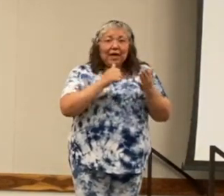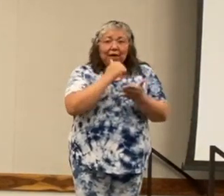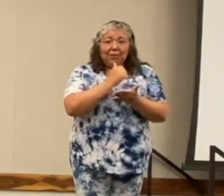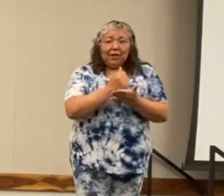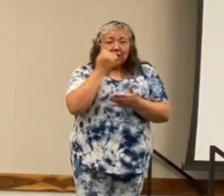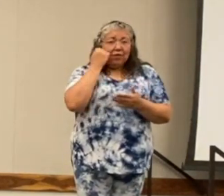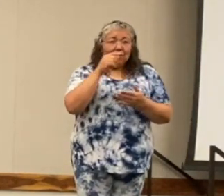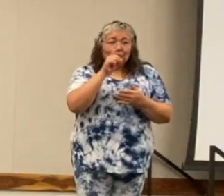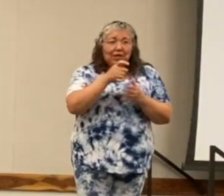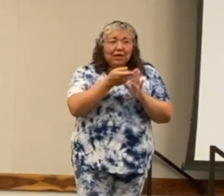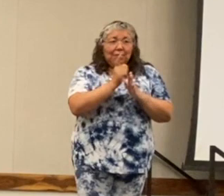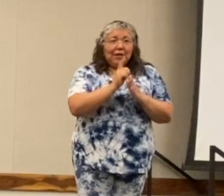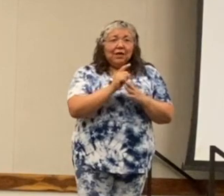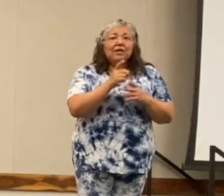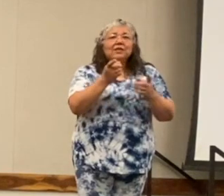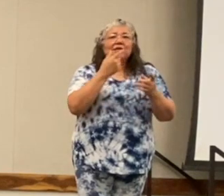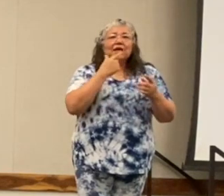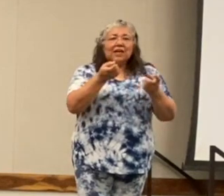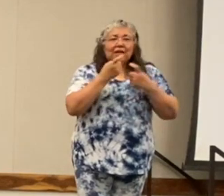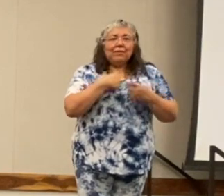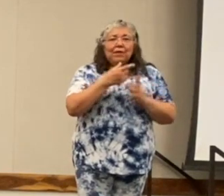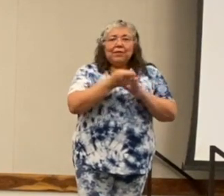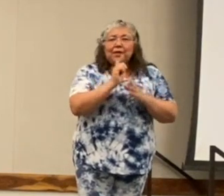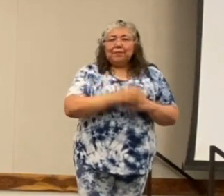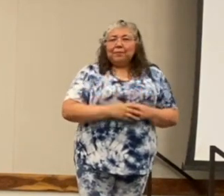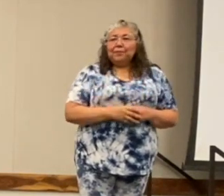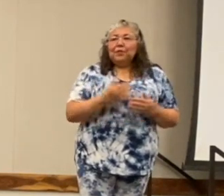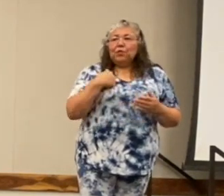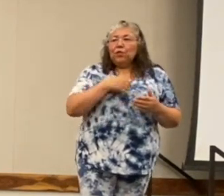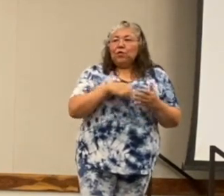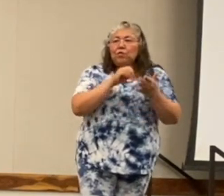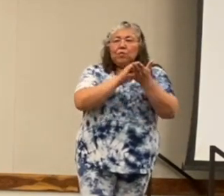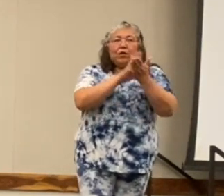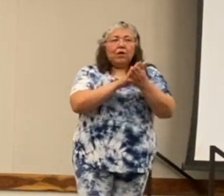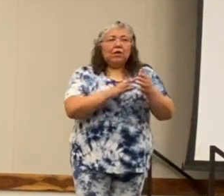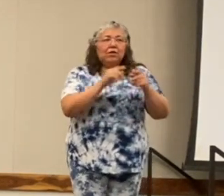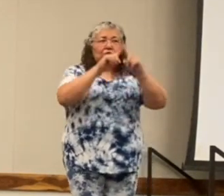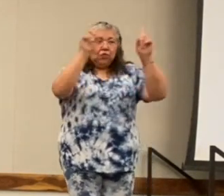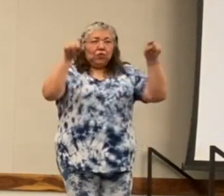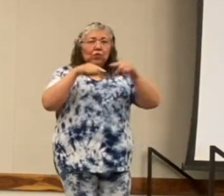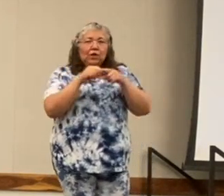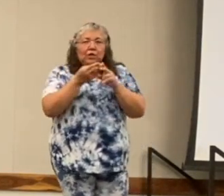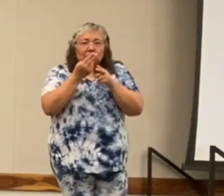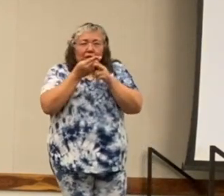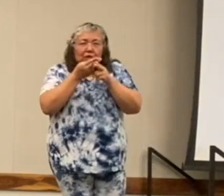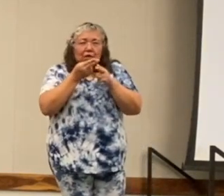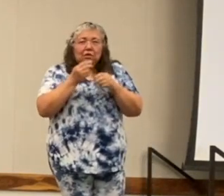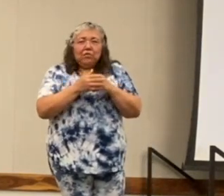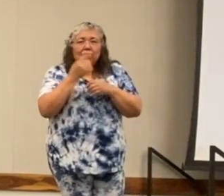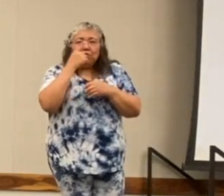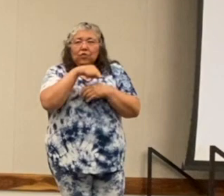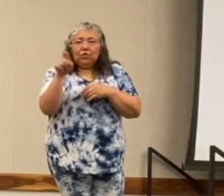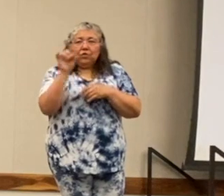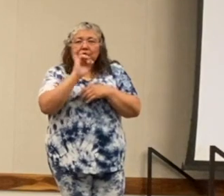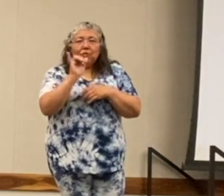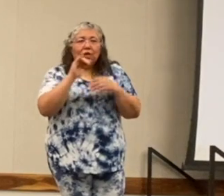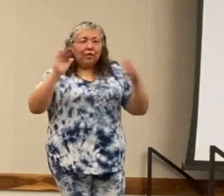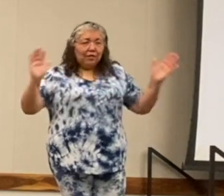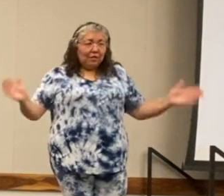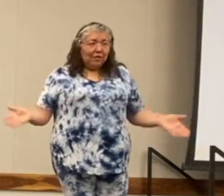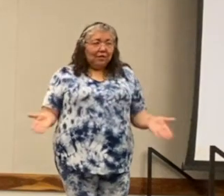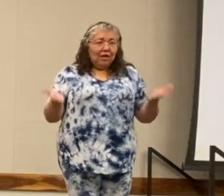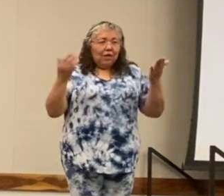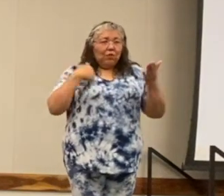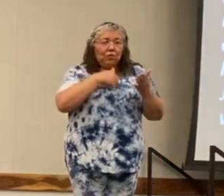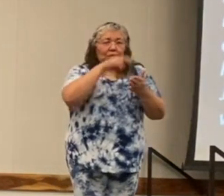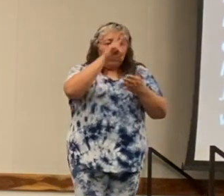give me a minute. All right, I'll give you a minute. We're going to put it up here on the screens here in a little bit for you as well. So let's stand as we